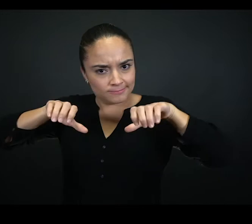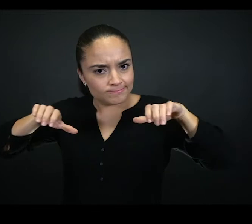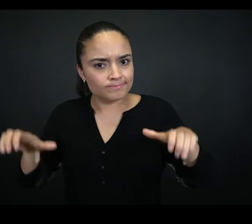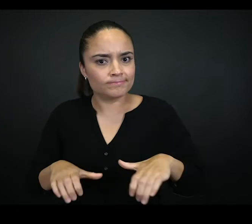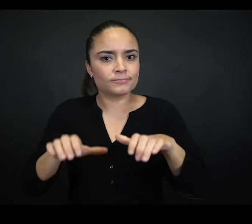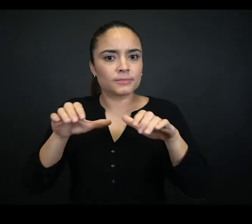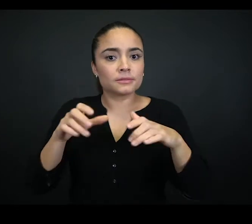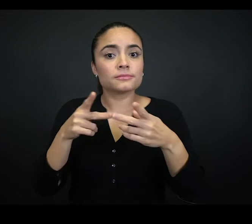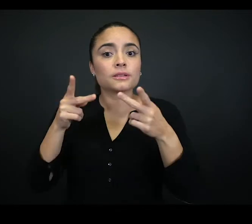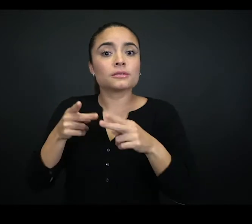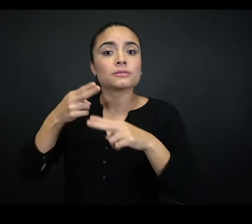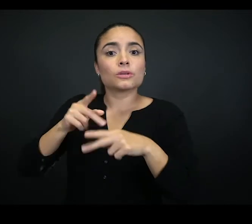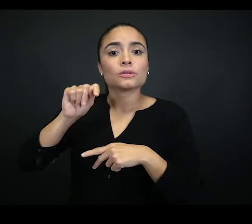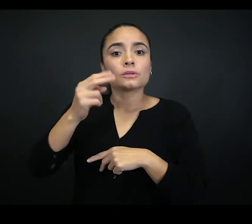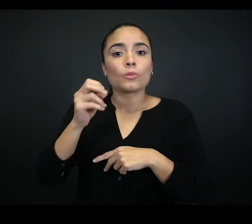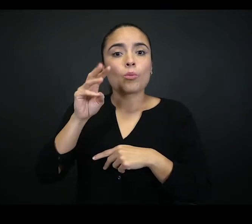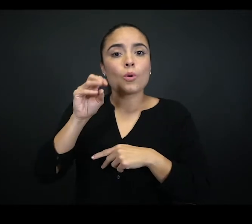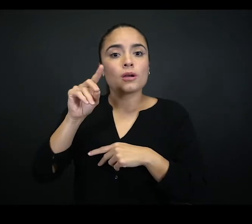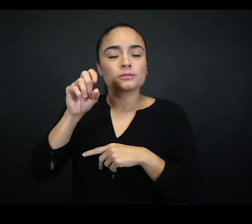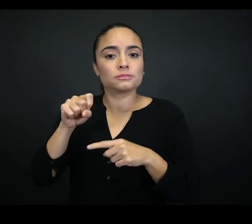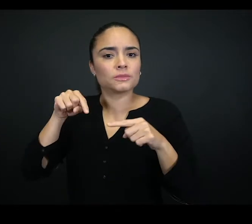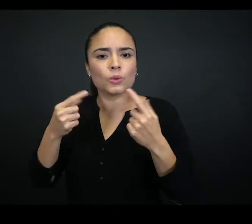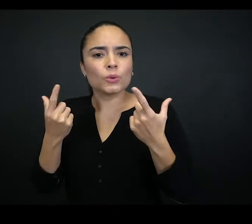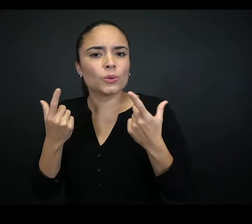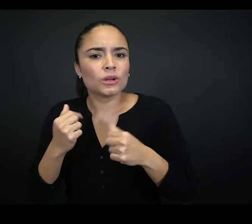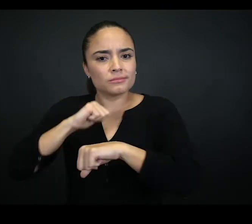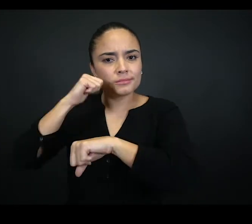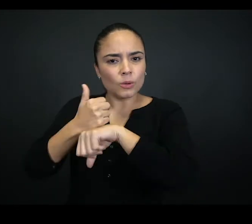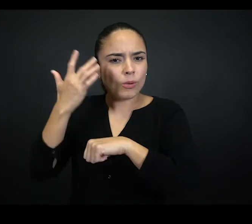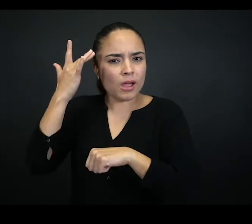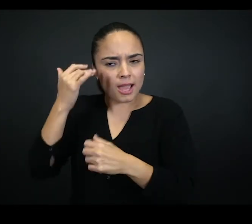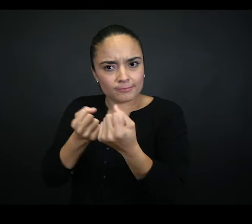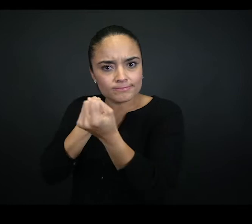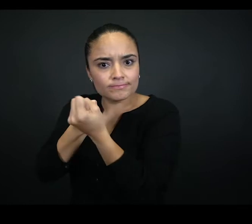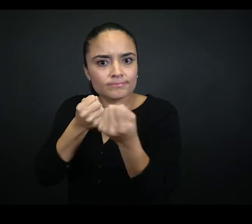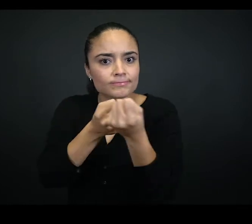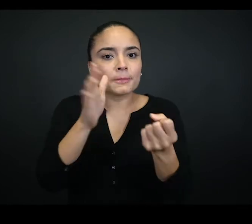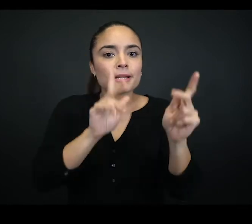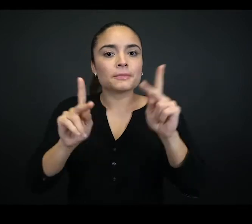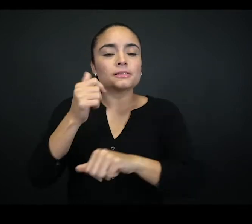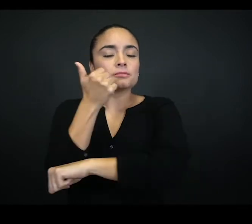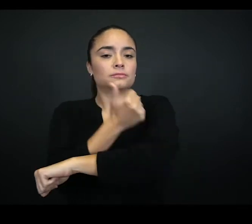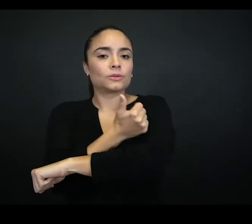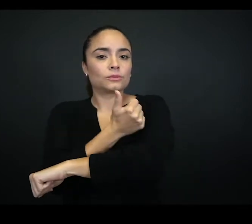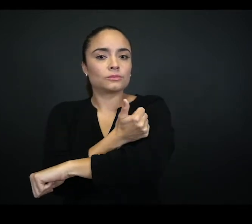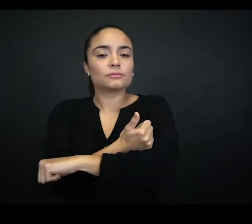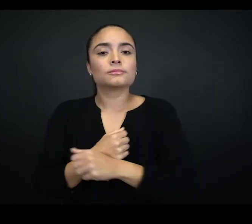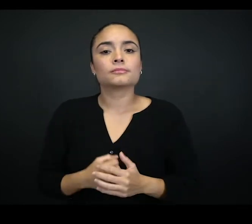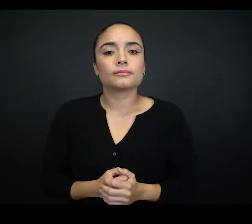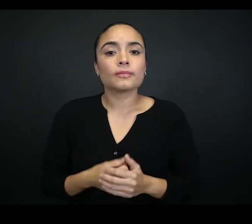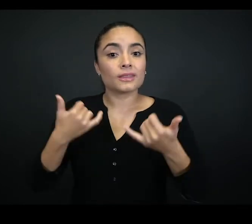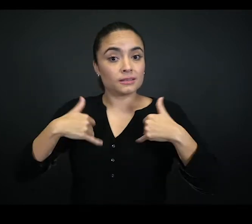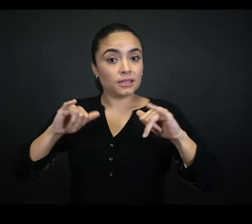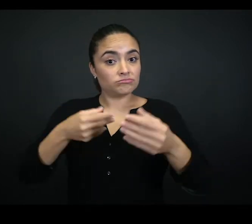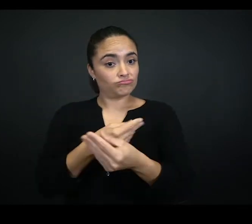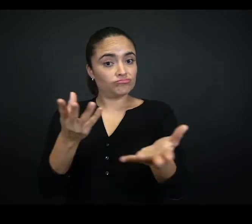created out of community-level care strategies rooted in the needs of people who use drugs. While the toxic drug supply crisis continues, many